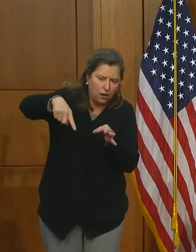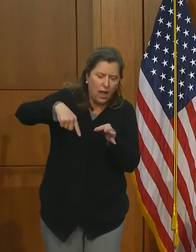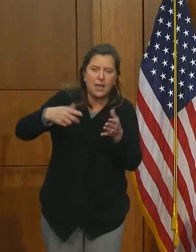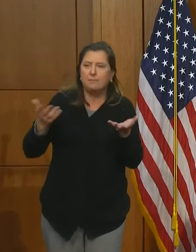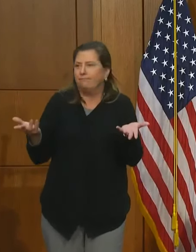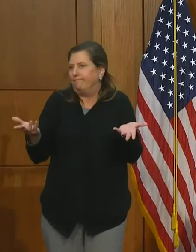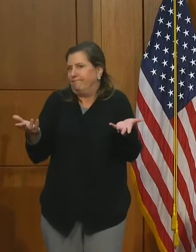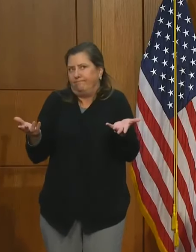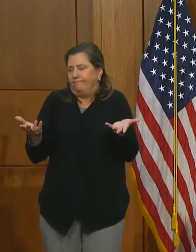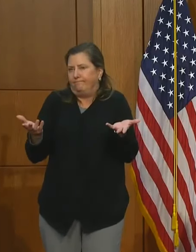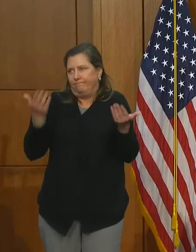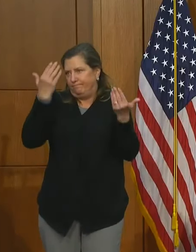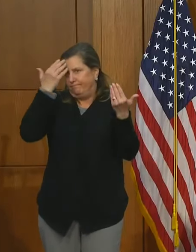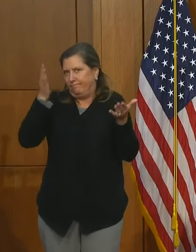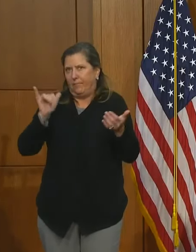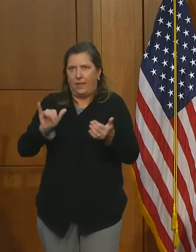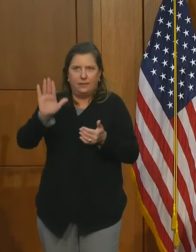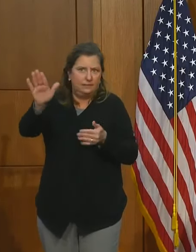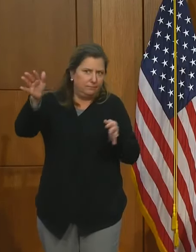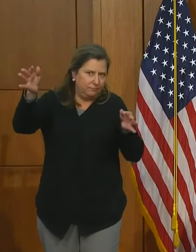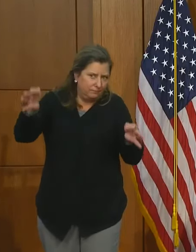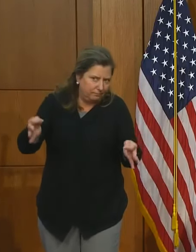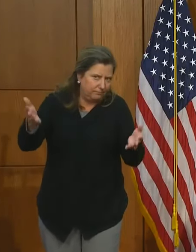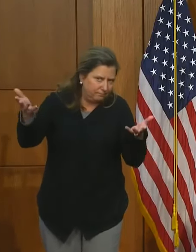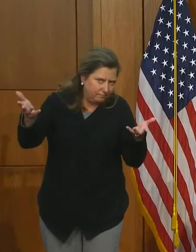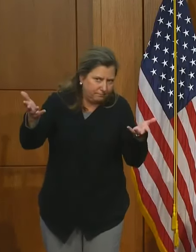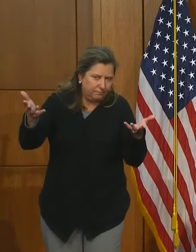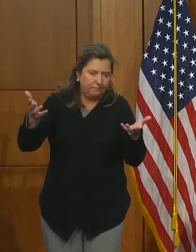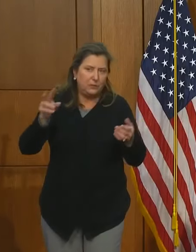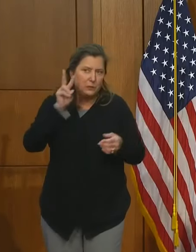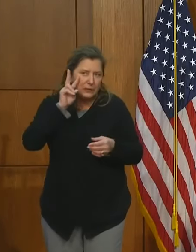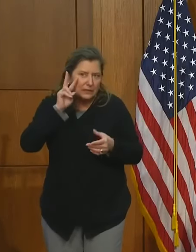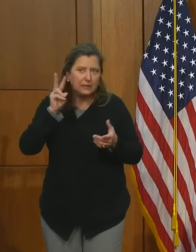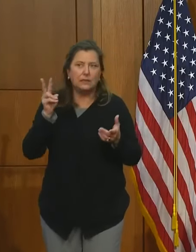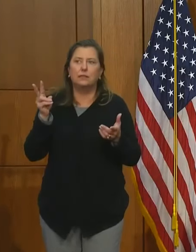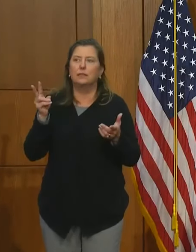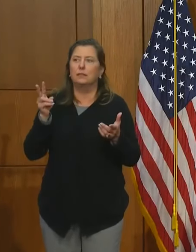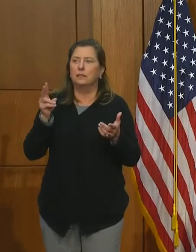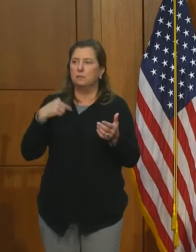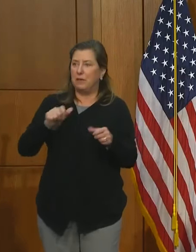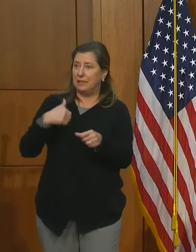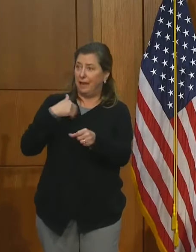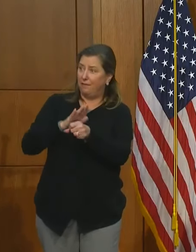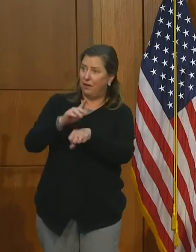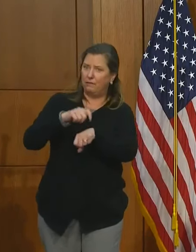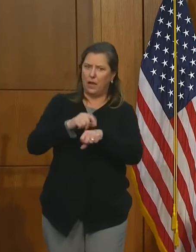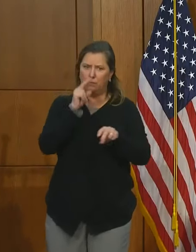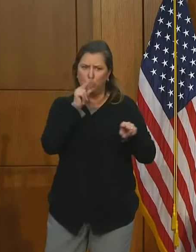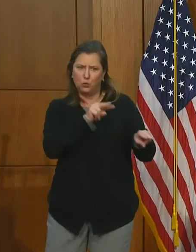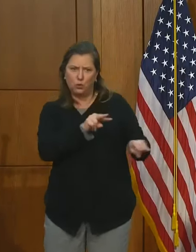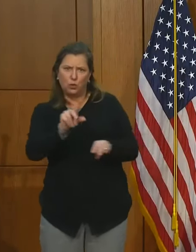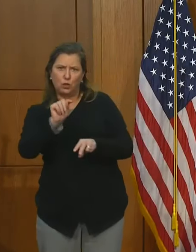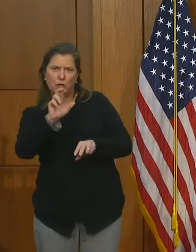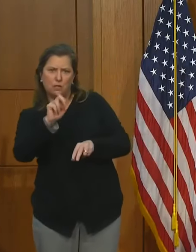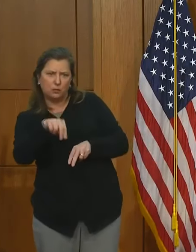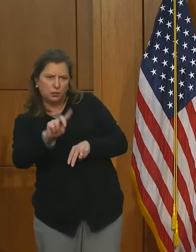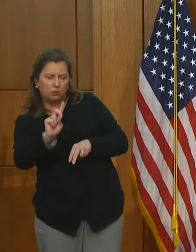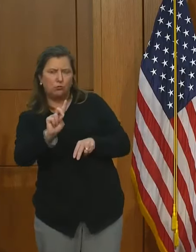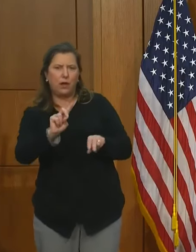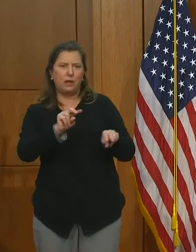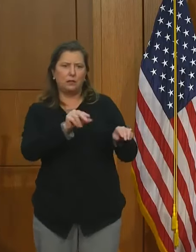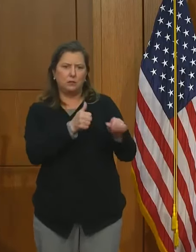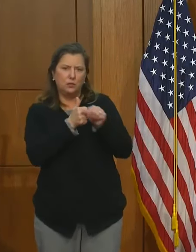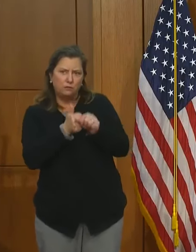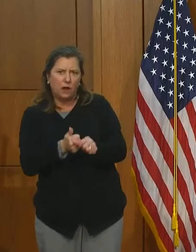be determined. That's really to allow us time to follow those trends, to follow the percent